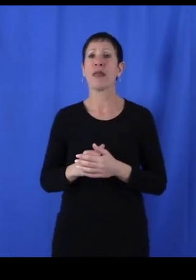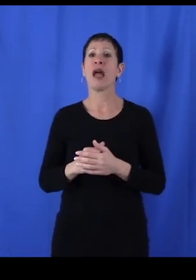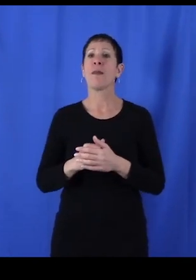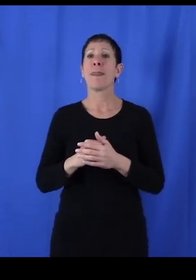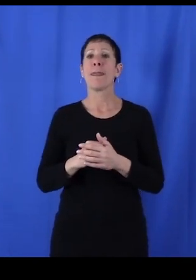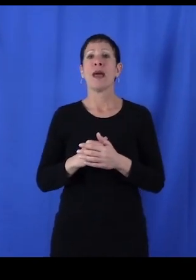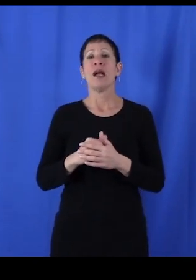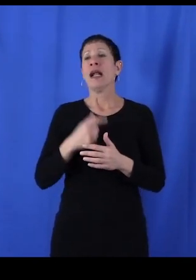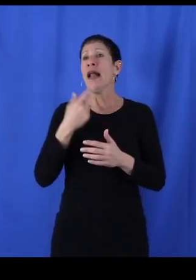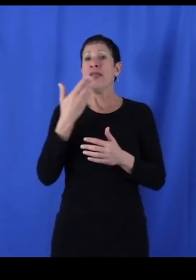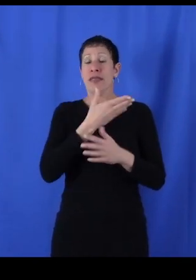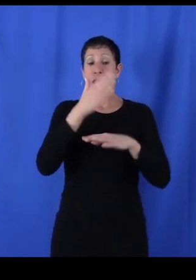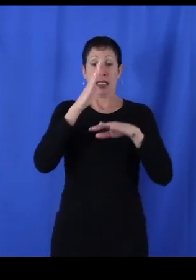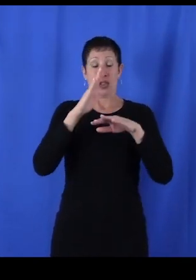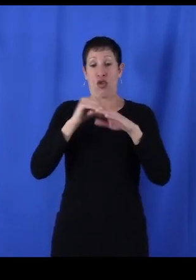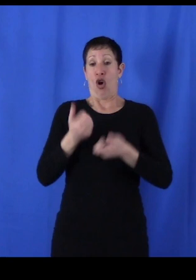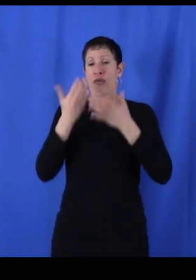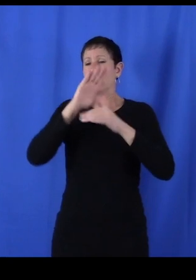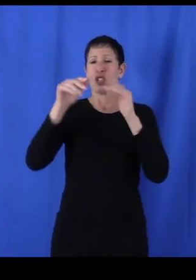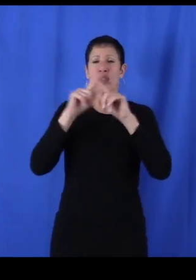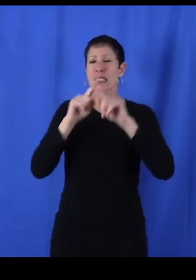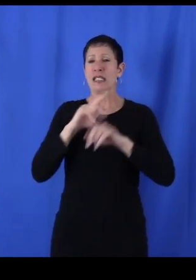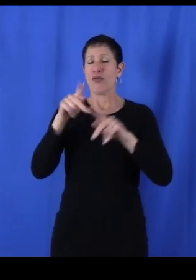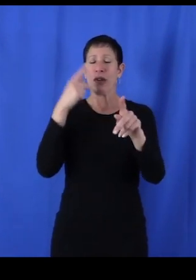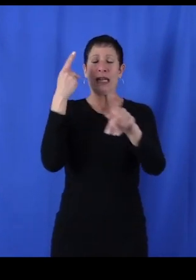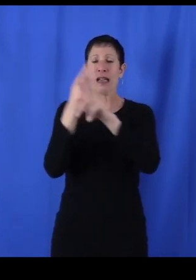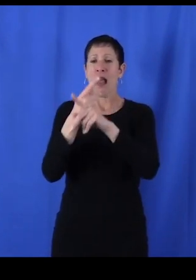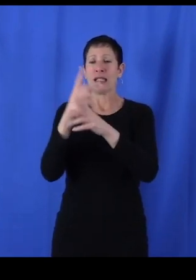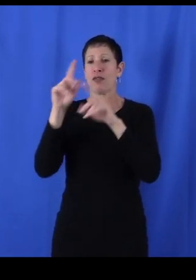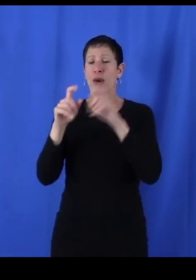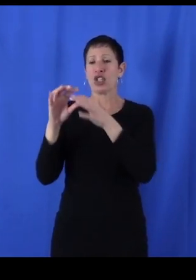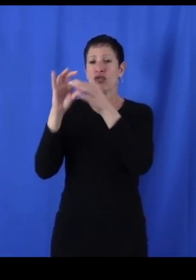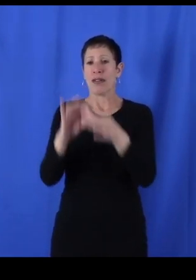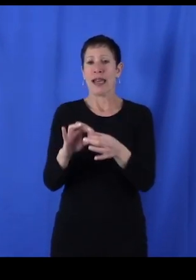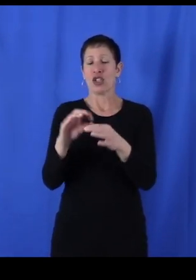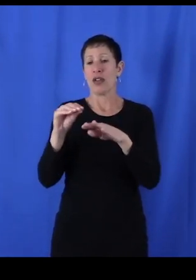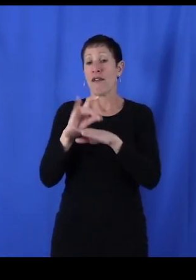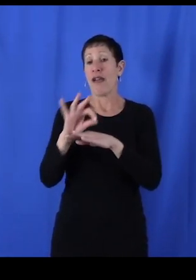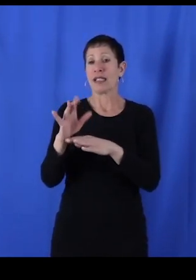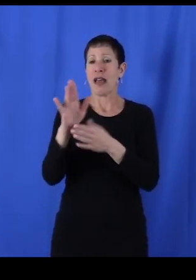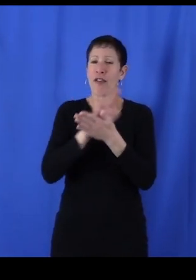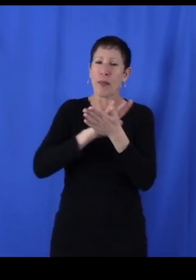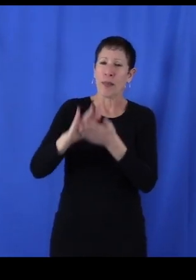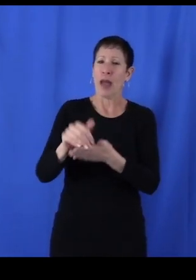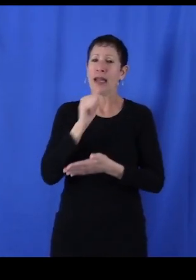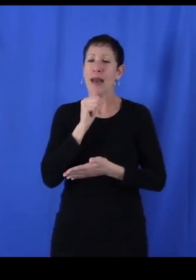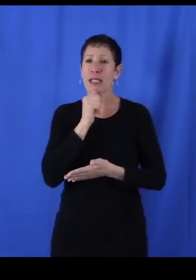Now, this call raises all sorts of questions about the effects of an anonymization, but it also points to the